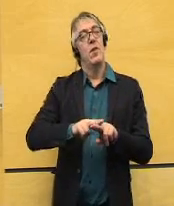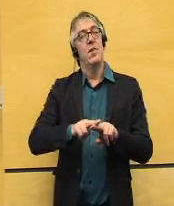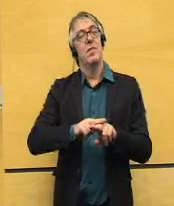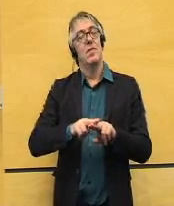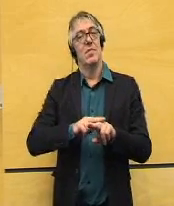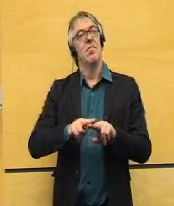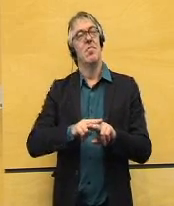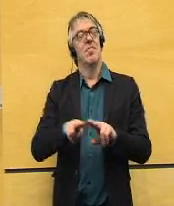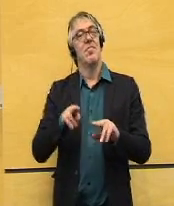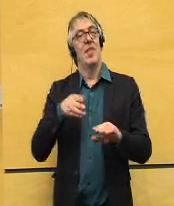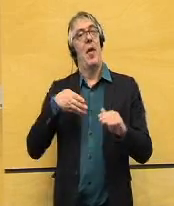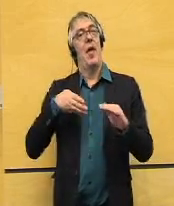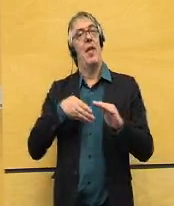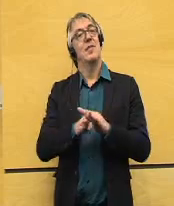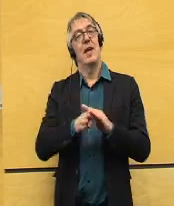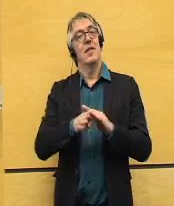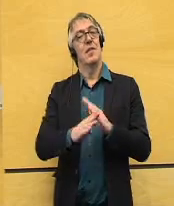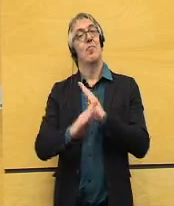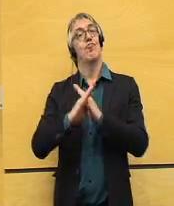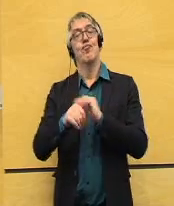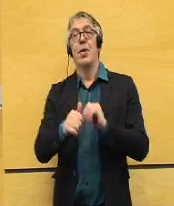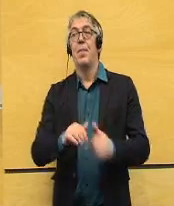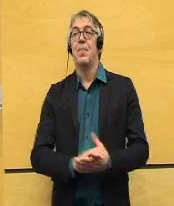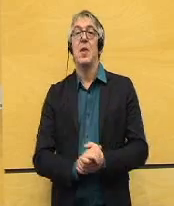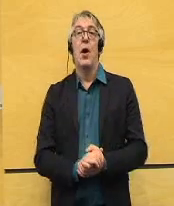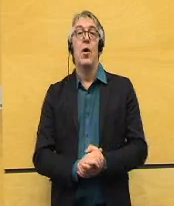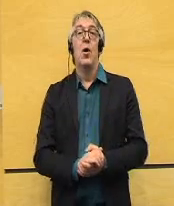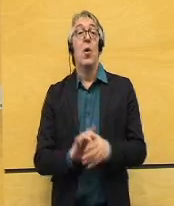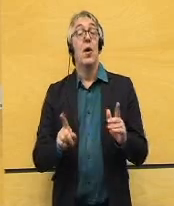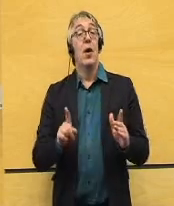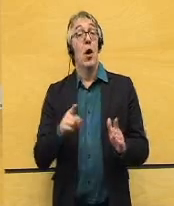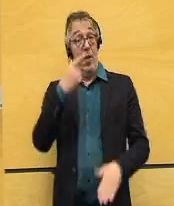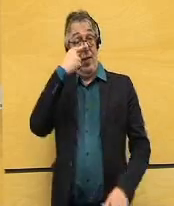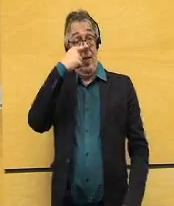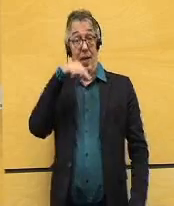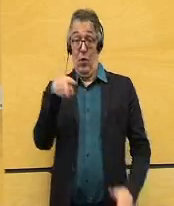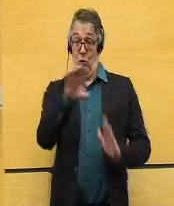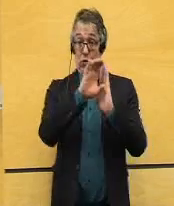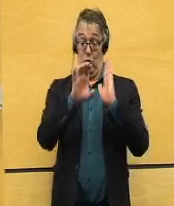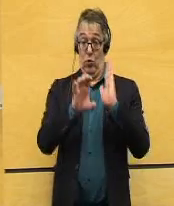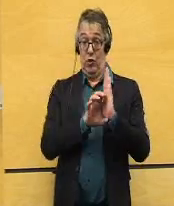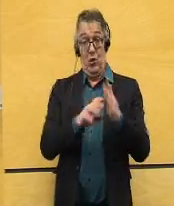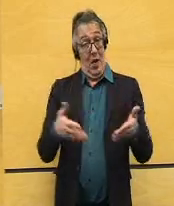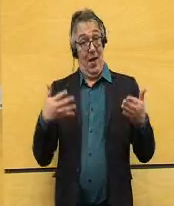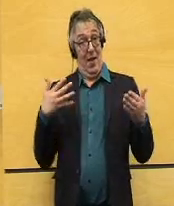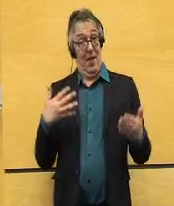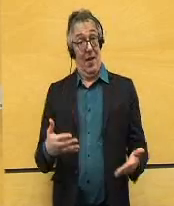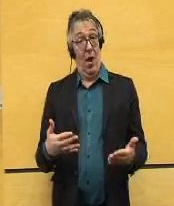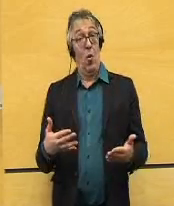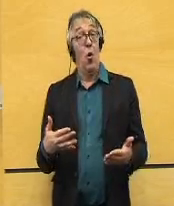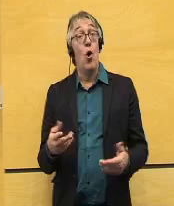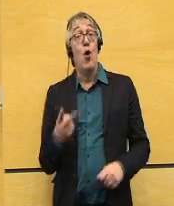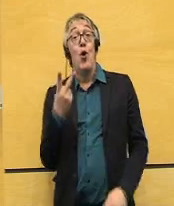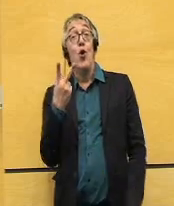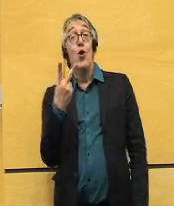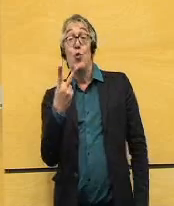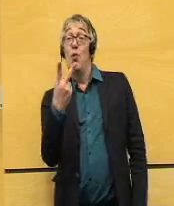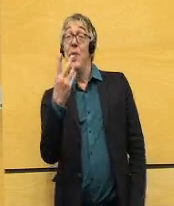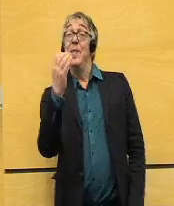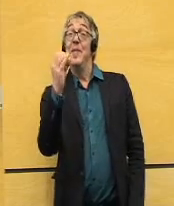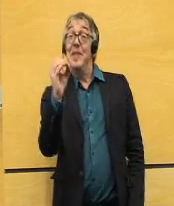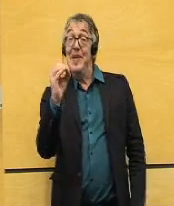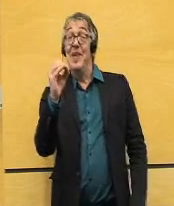regard to the state of the Thai constitutions, we are heading towards the 20th